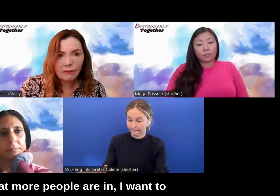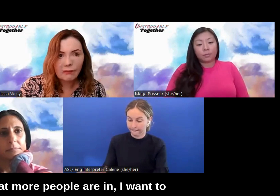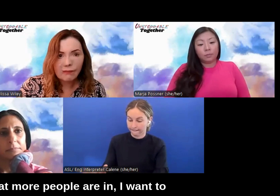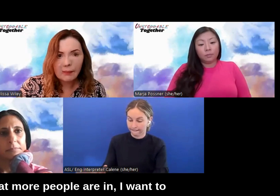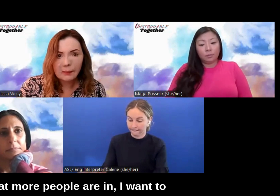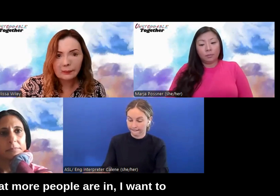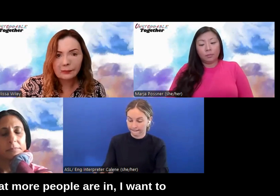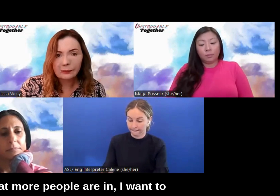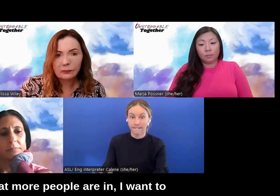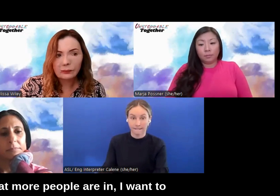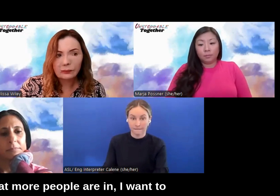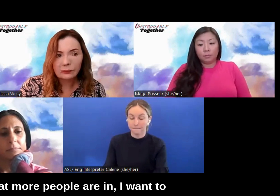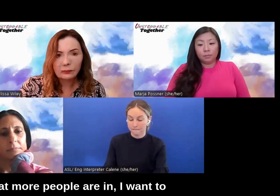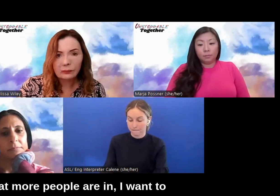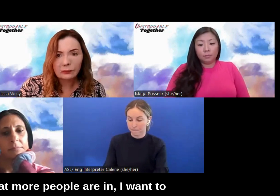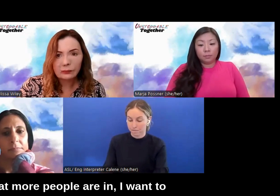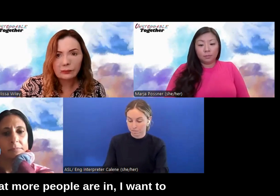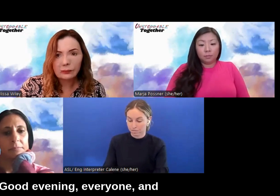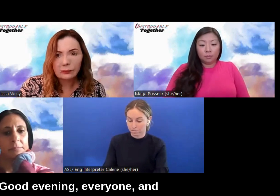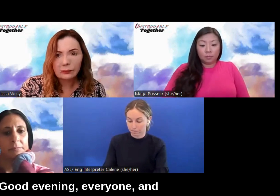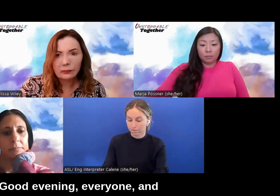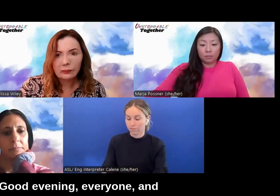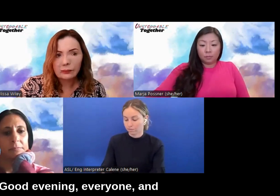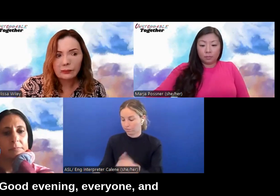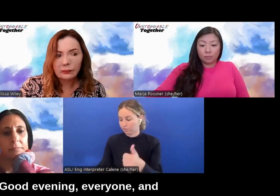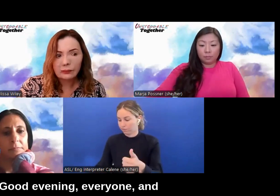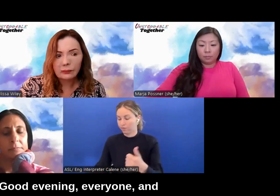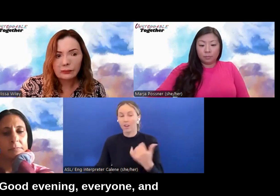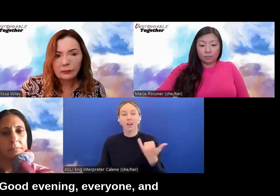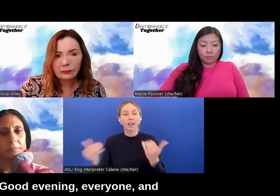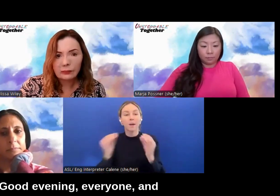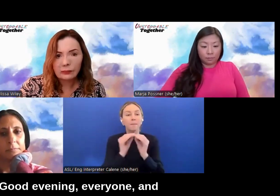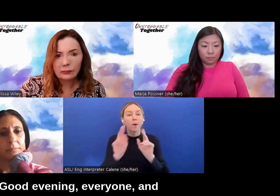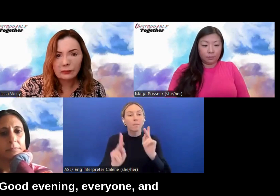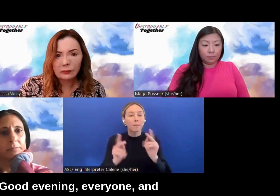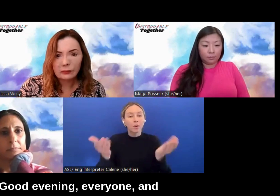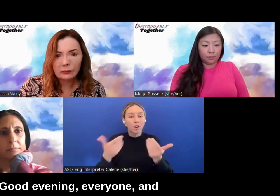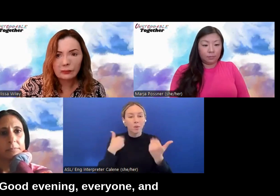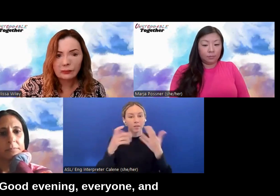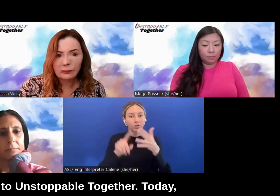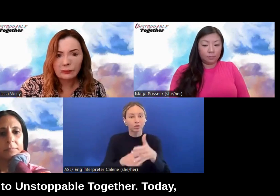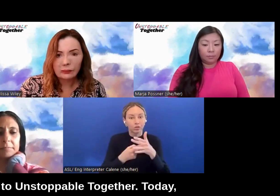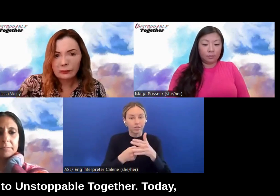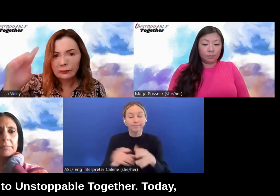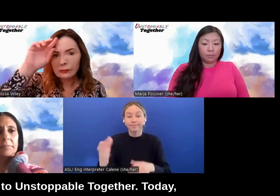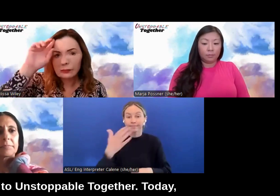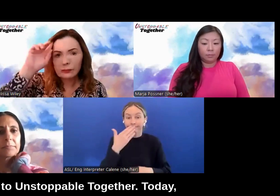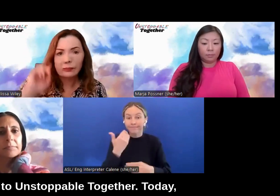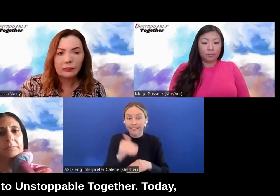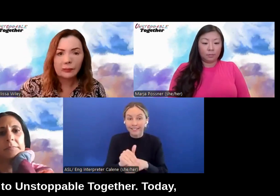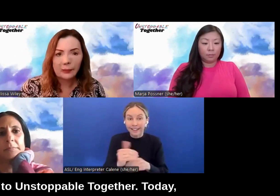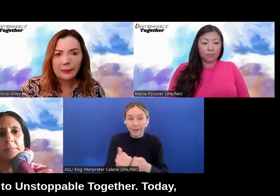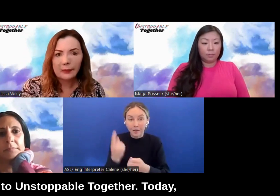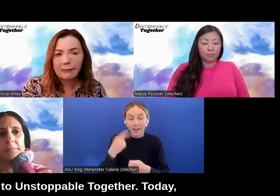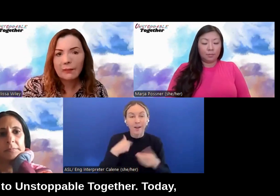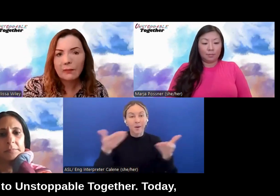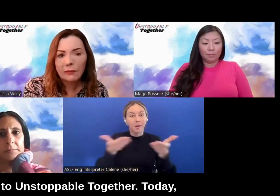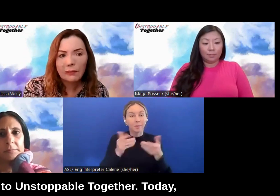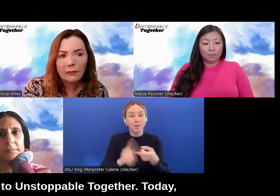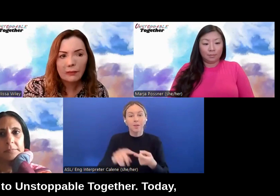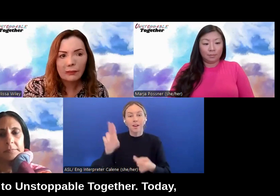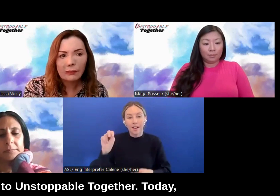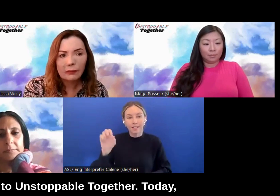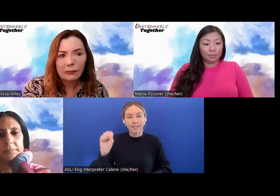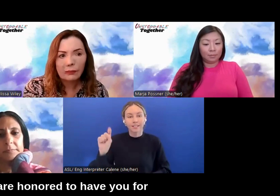Now that more people are in, I want to start. Good evening, everyone, and welcome to Unstoppable